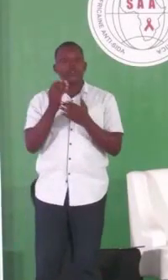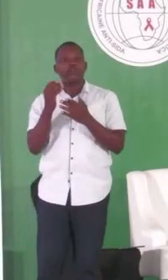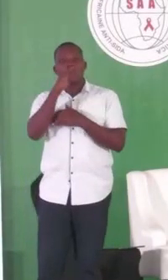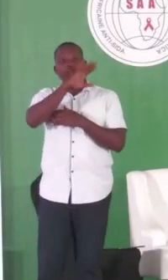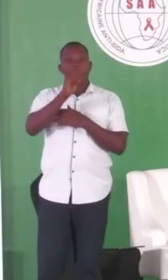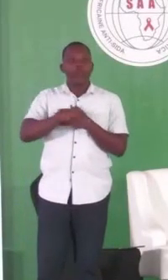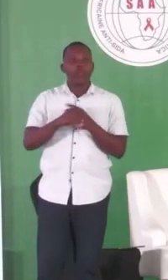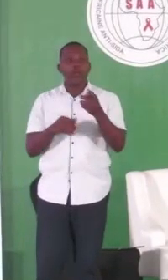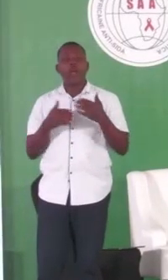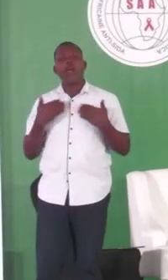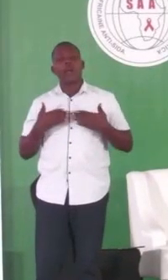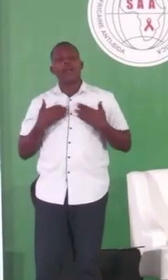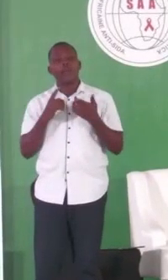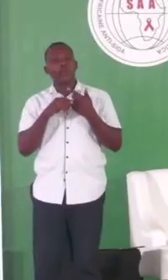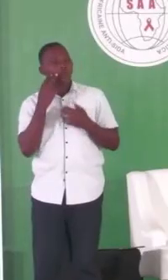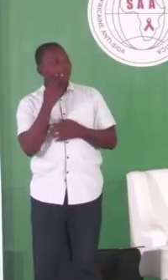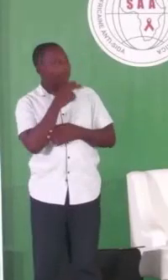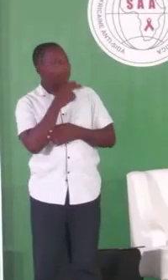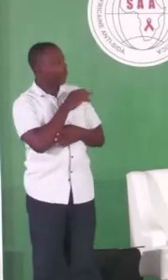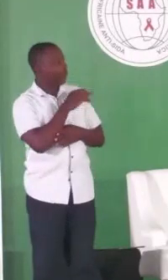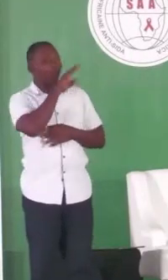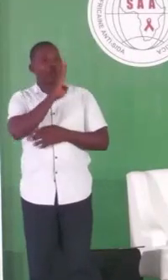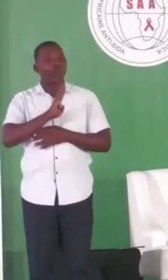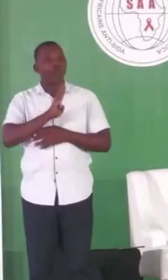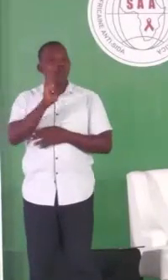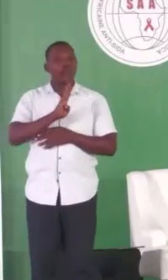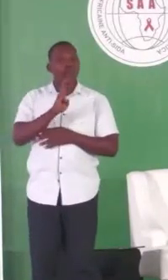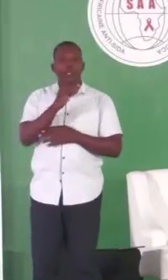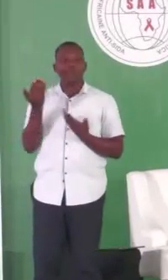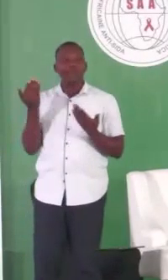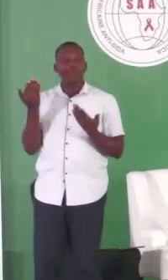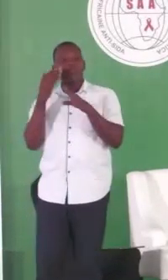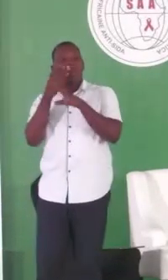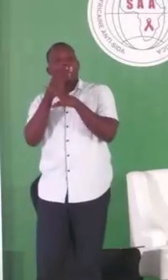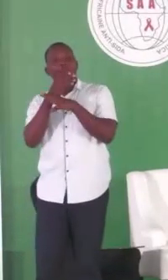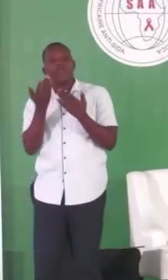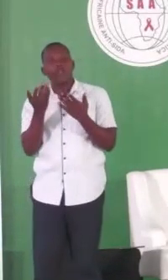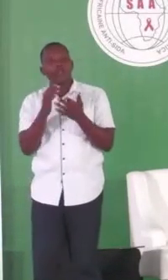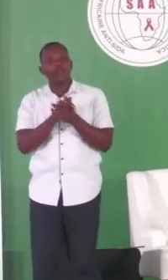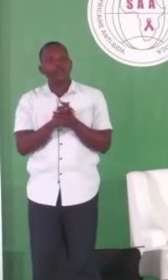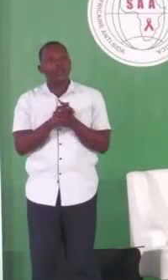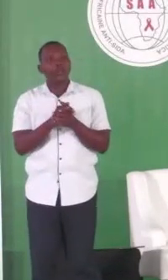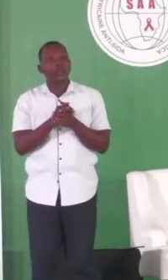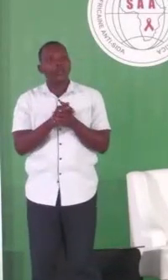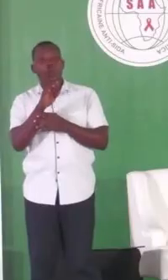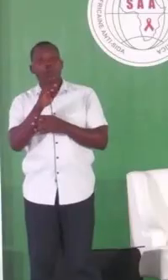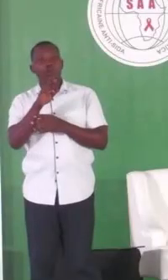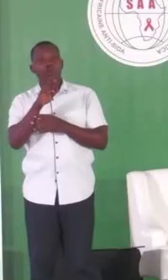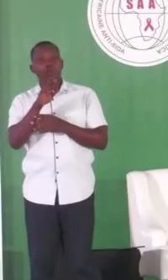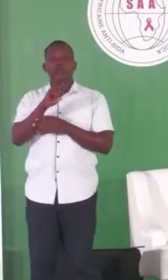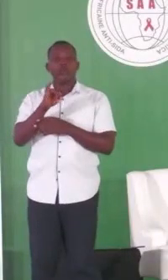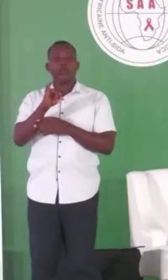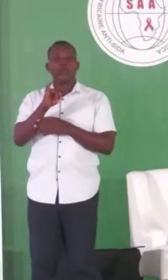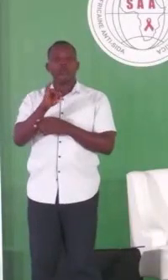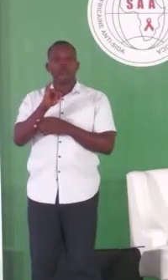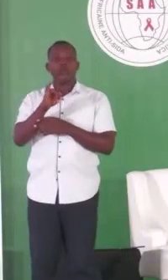very happy to see Botswana and Zimbabwe, or Zim as we call it, sitting in front telling us